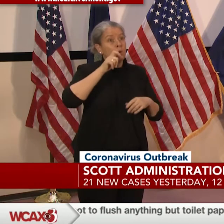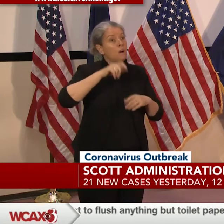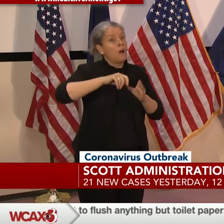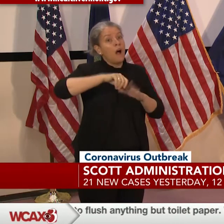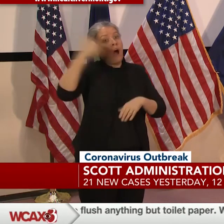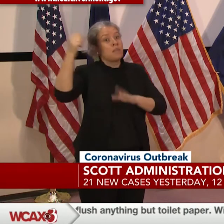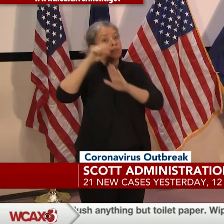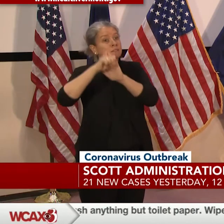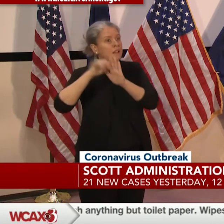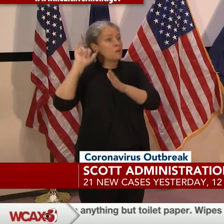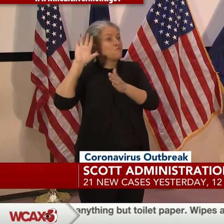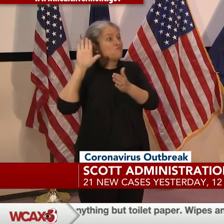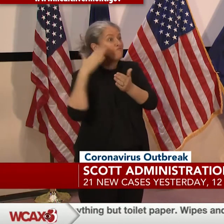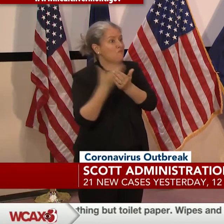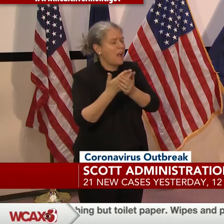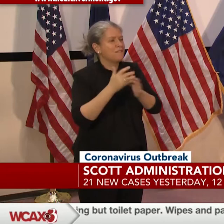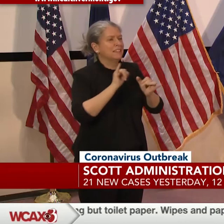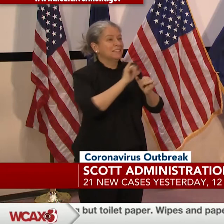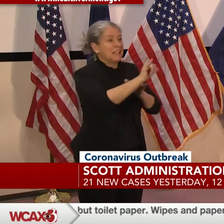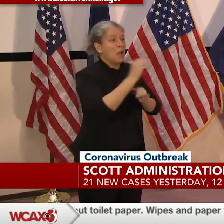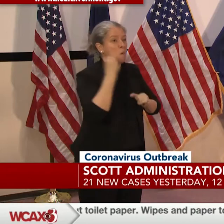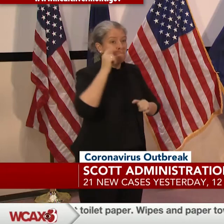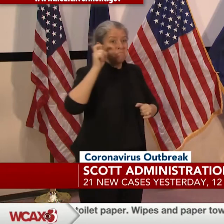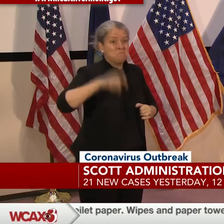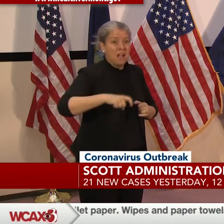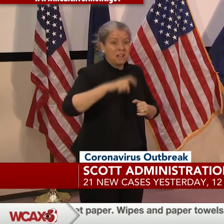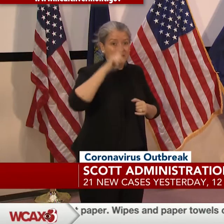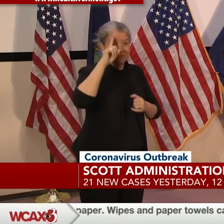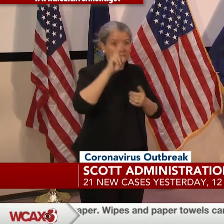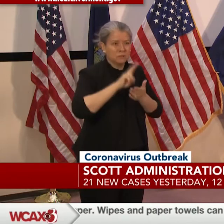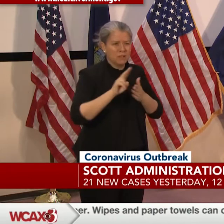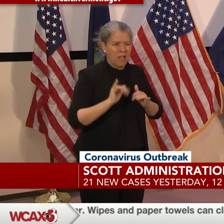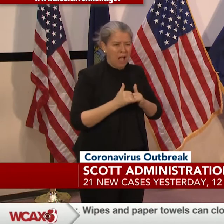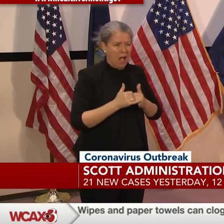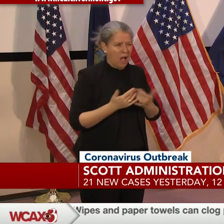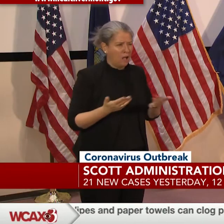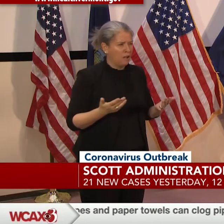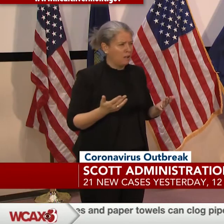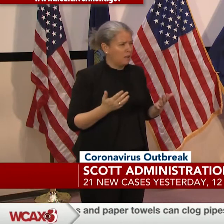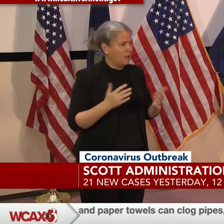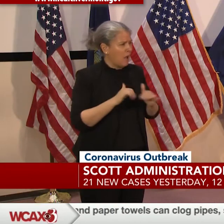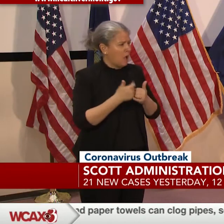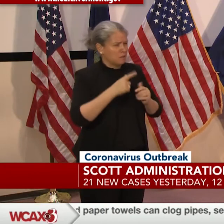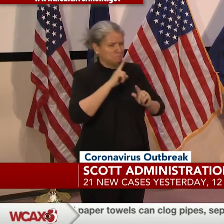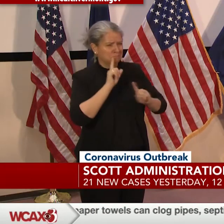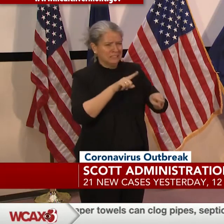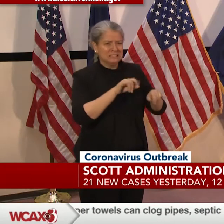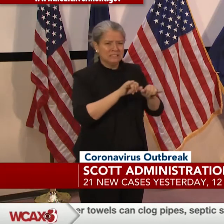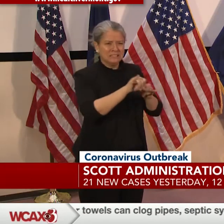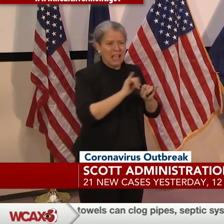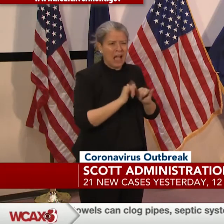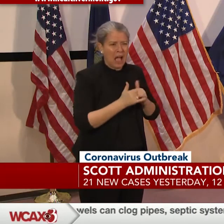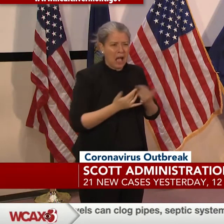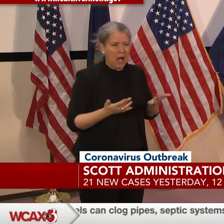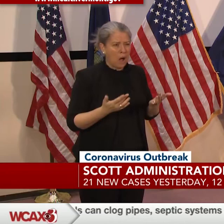are returning to Vermont, maybe from their winter homes or traveling? How are you going to ensure that